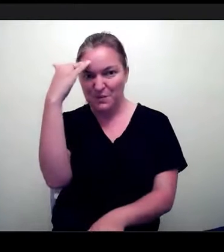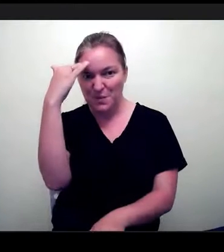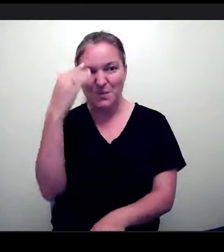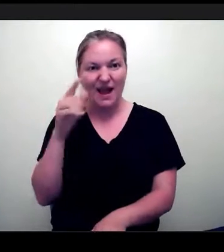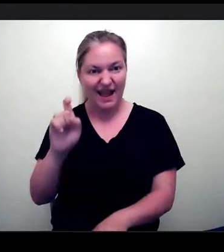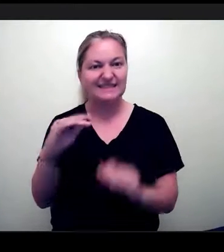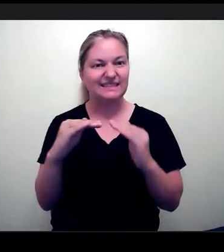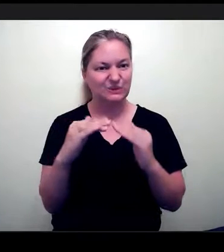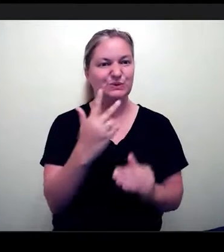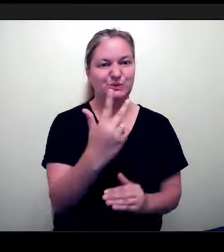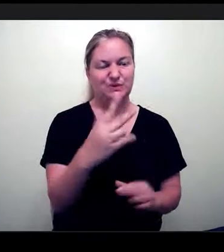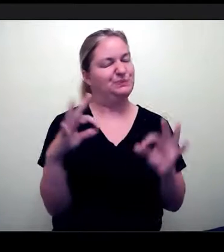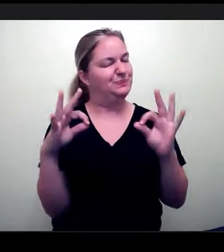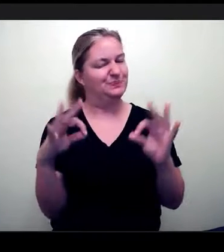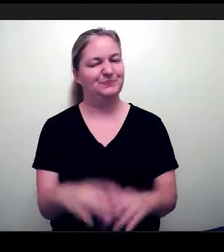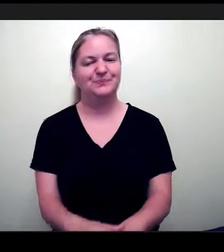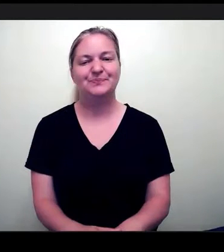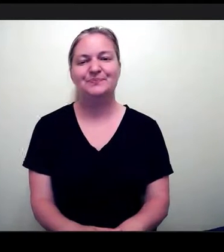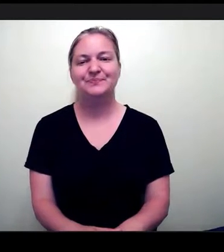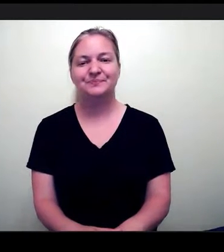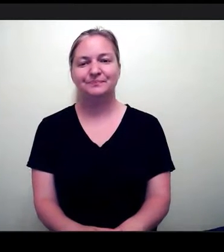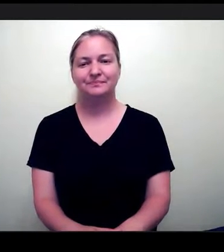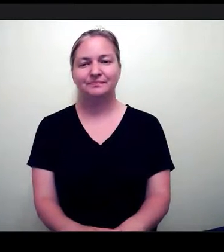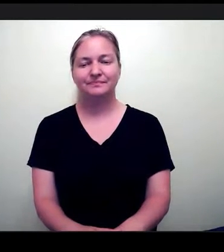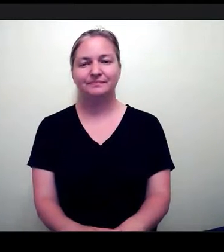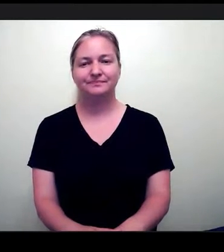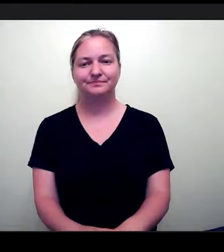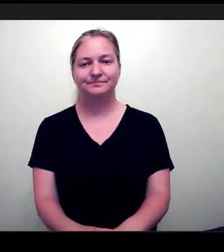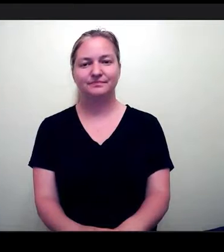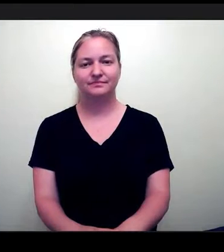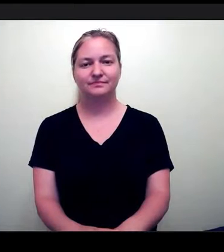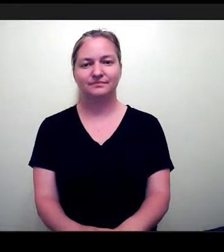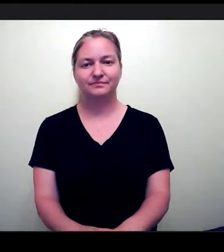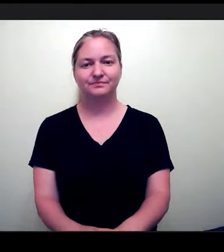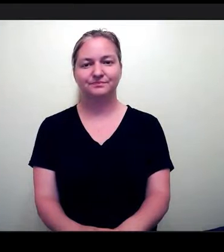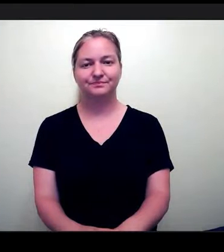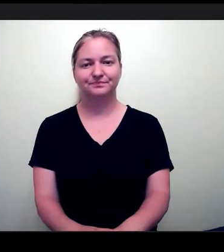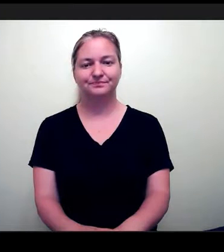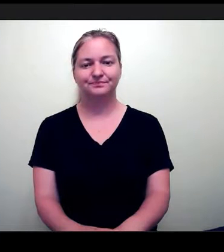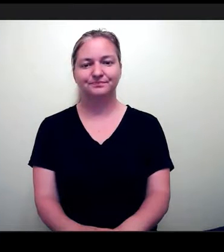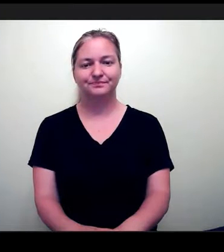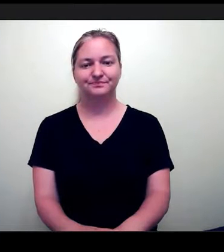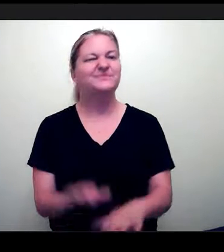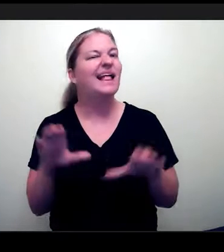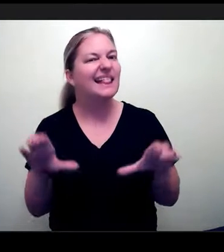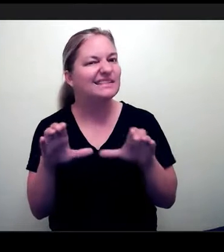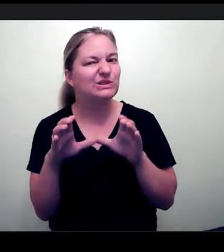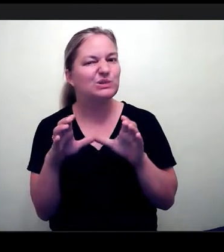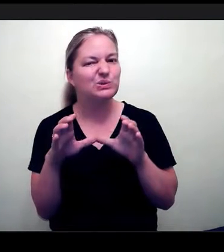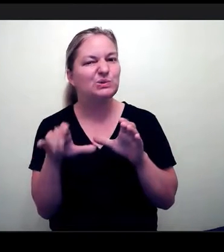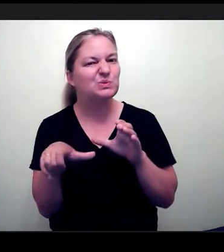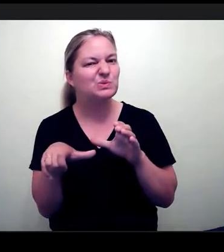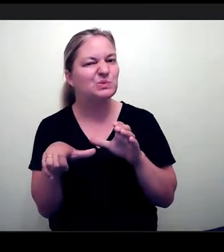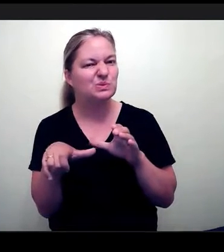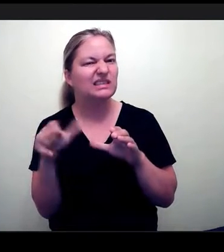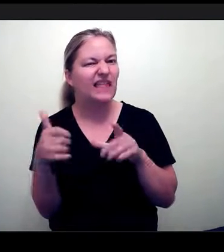let's do another one together.